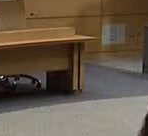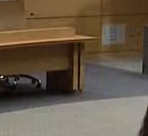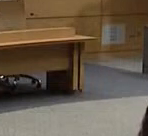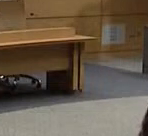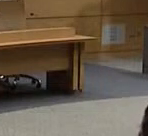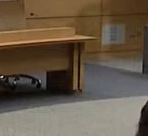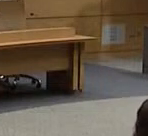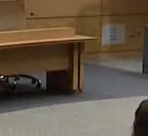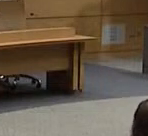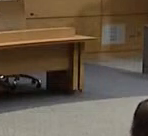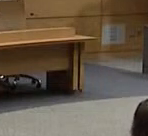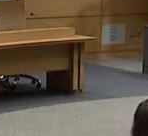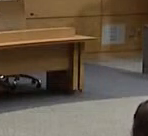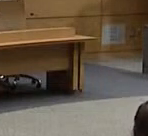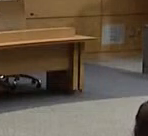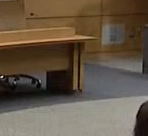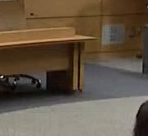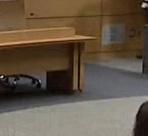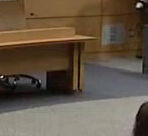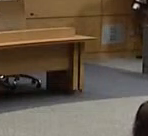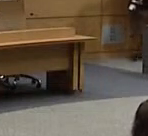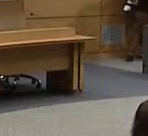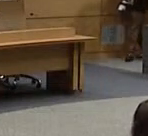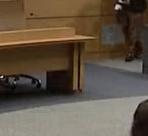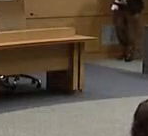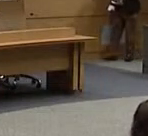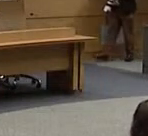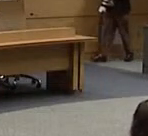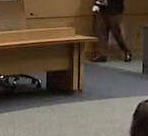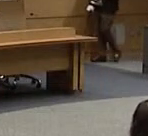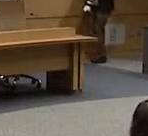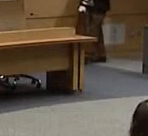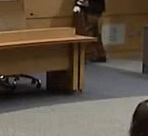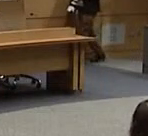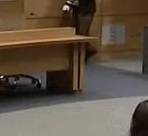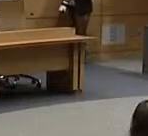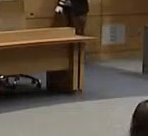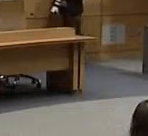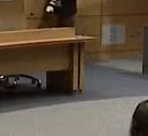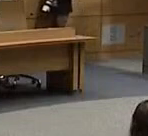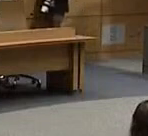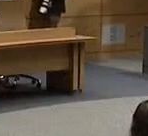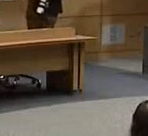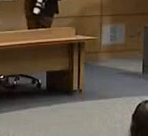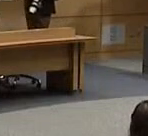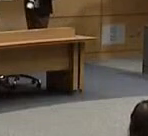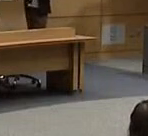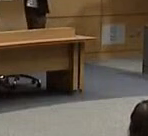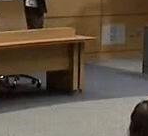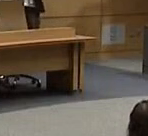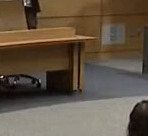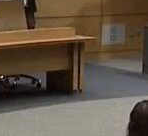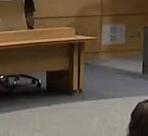That's perfectly all right. Perfectly all right. Senator Gustafson, did you have another testifier? somebody?